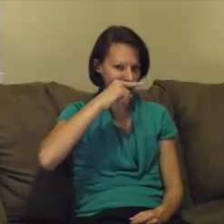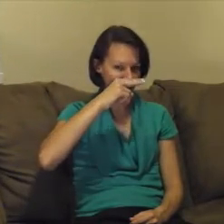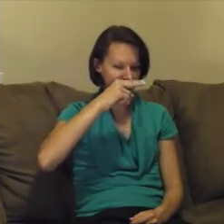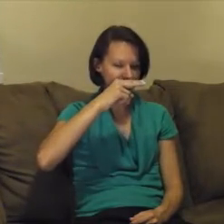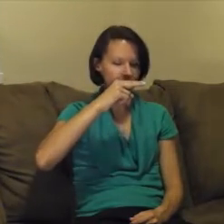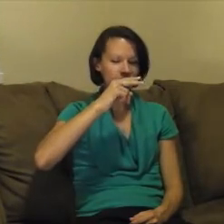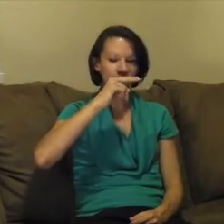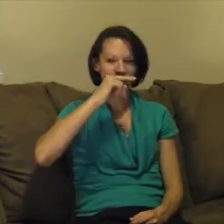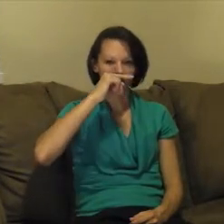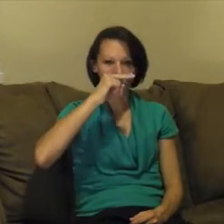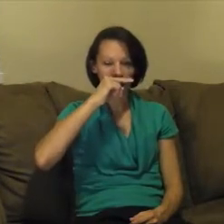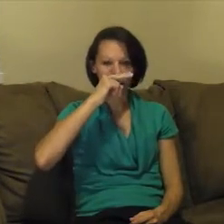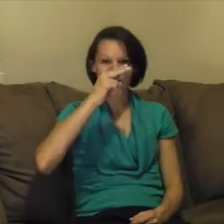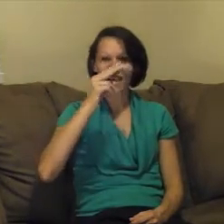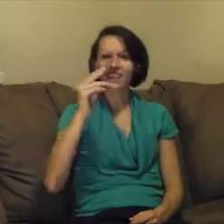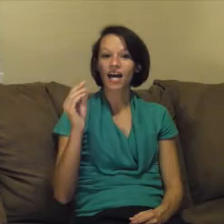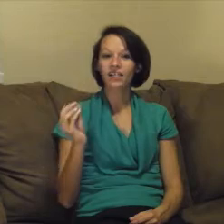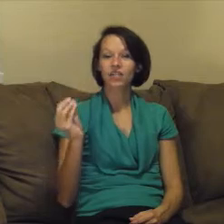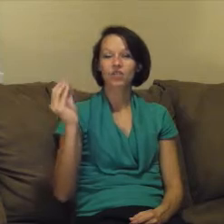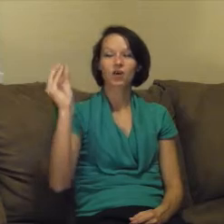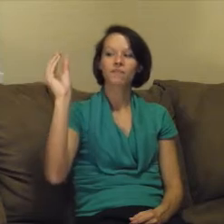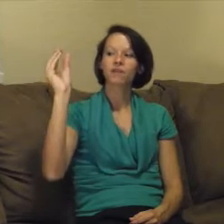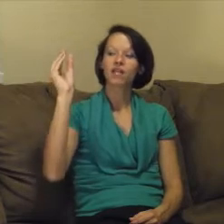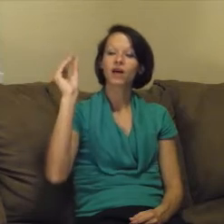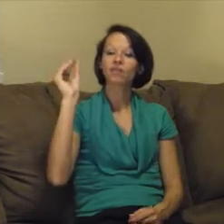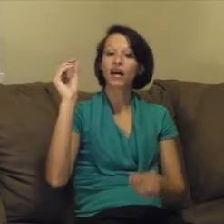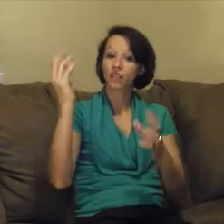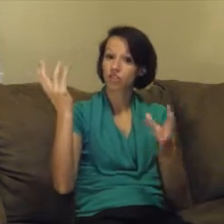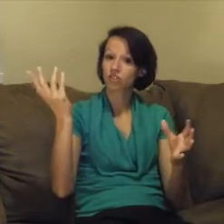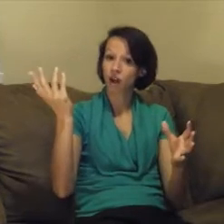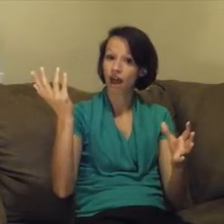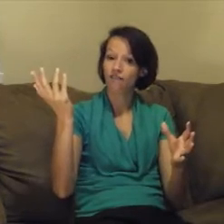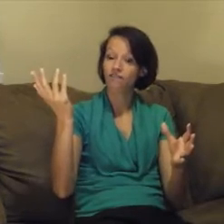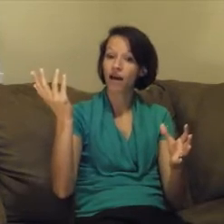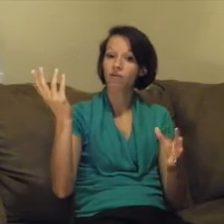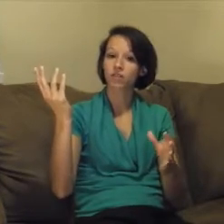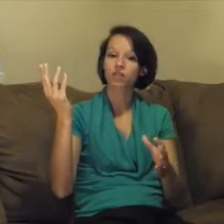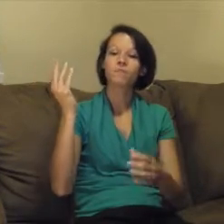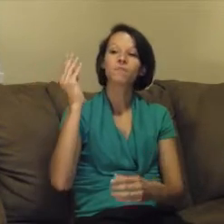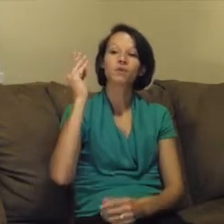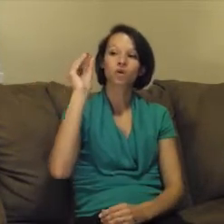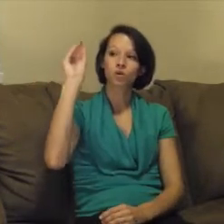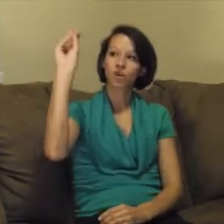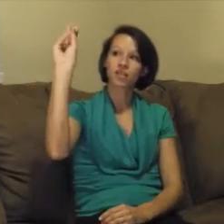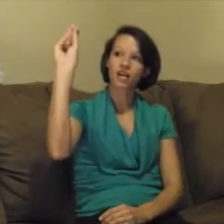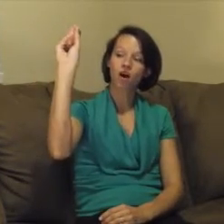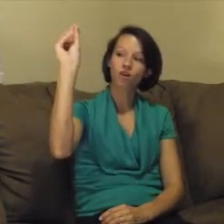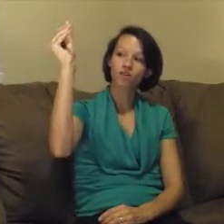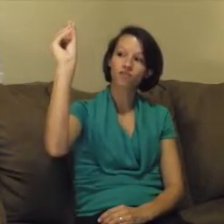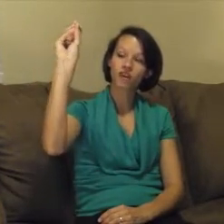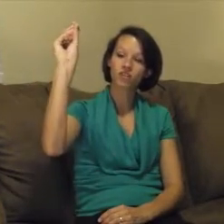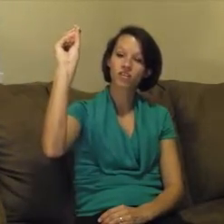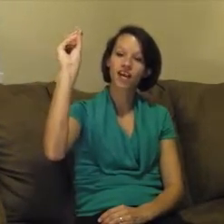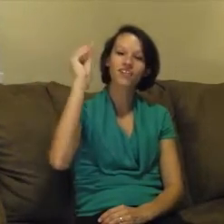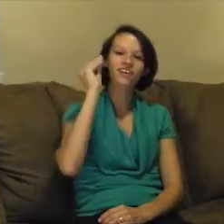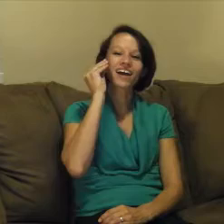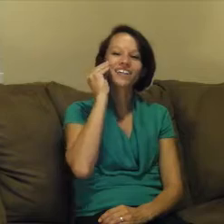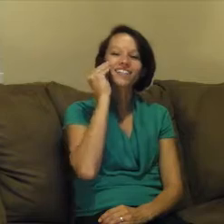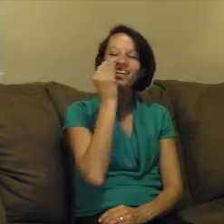it. Walk by a lilac tree. Now lilacs have flowers, so you're going to take all your fingers together and just touch